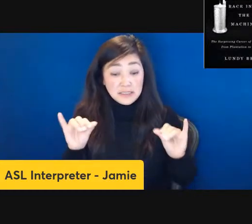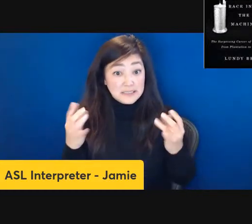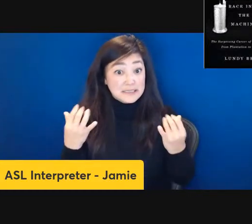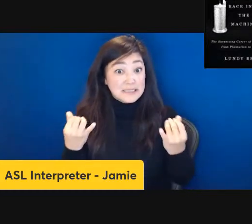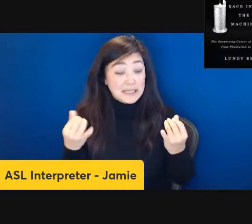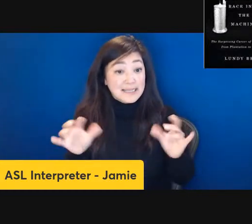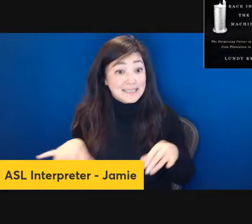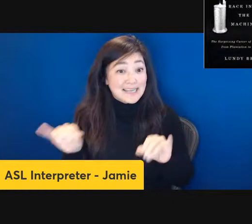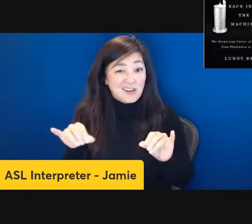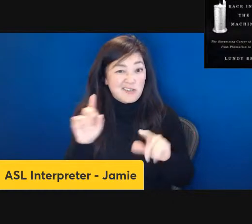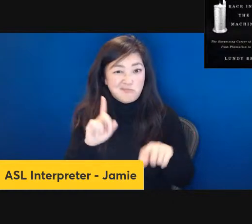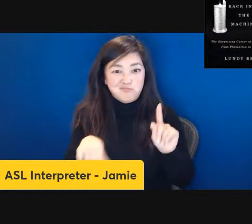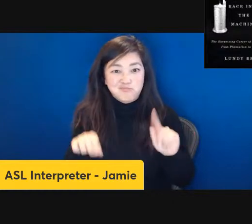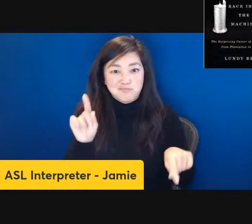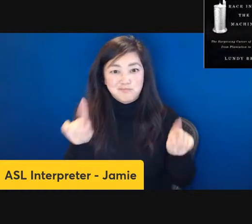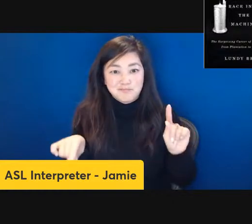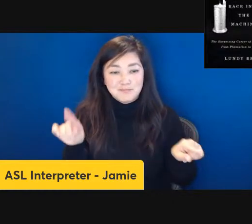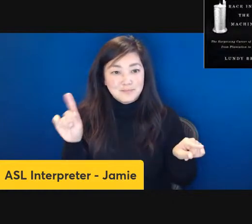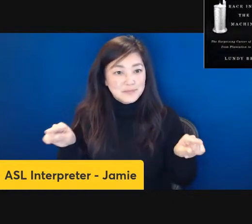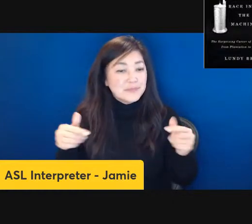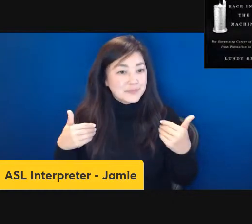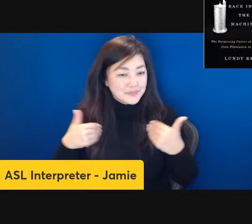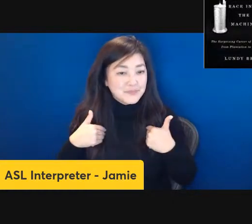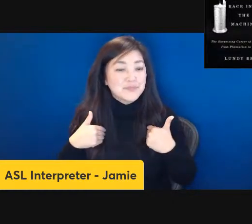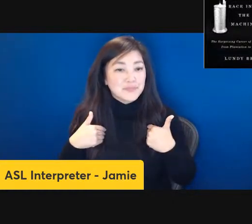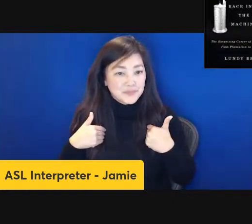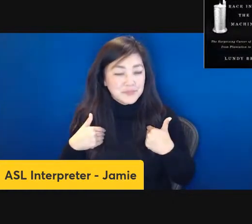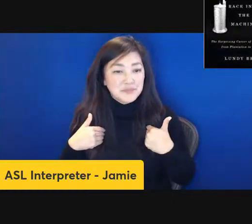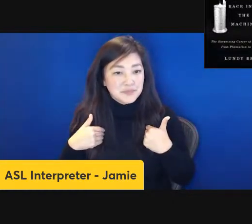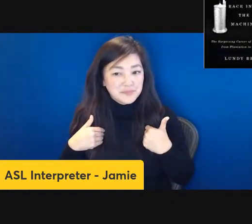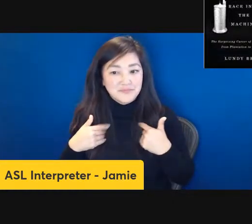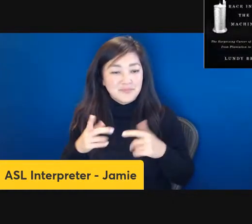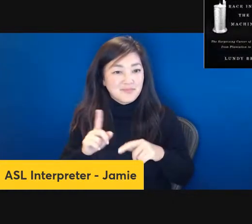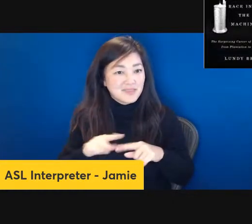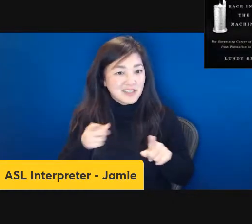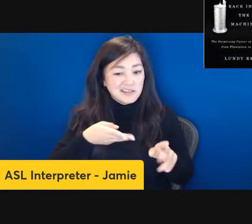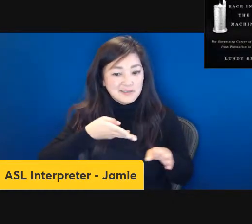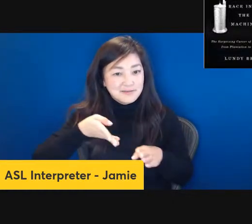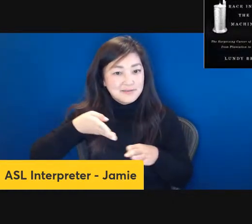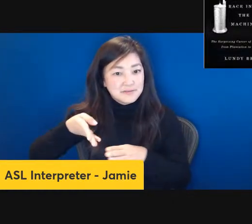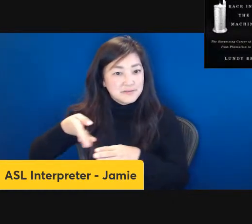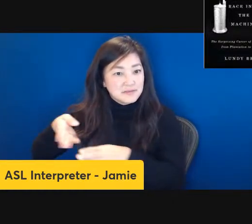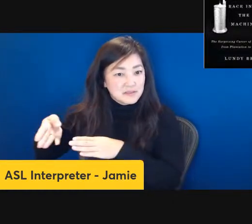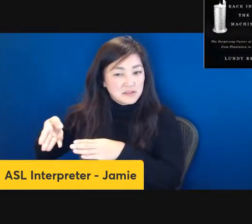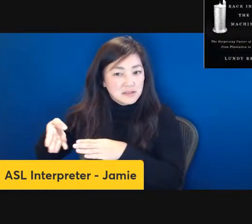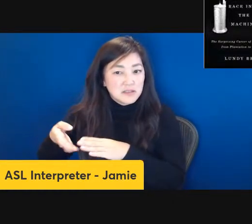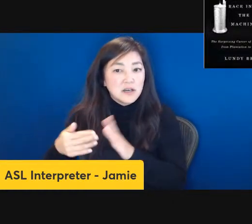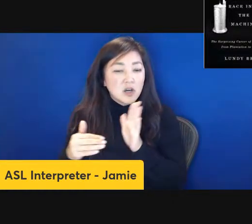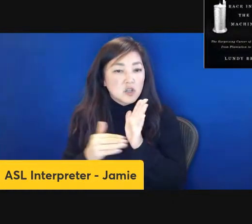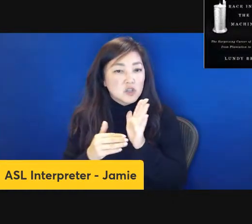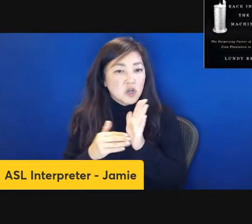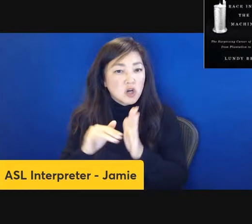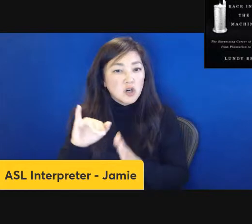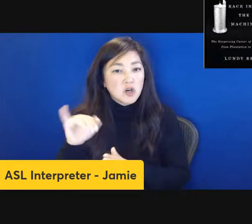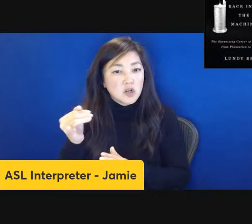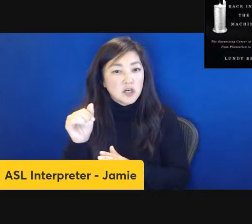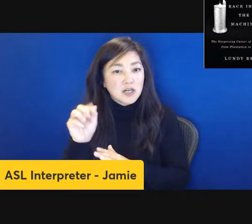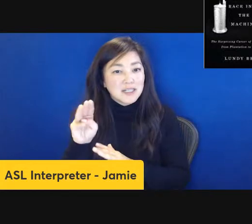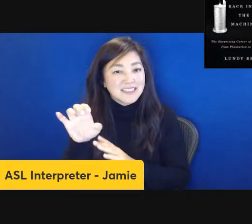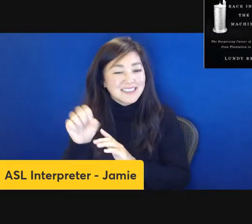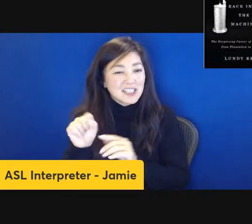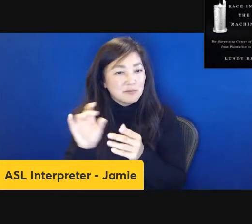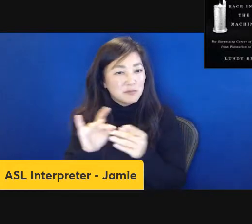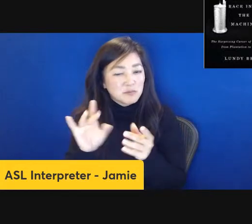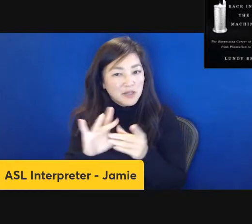now in various units, as Dr. James has mentioned, even within